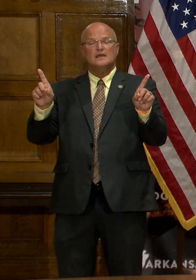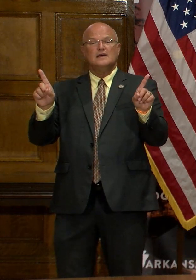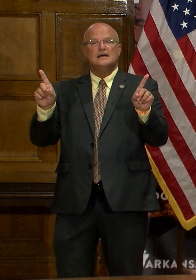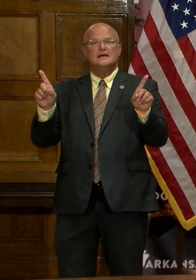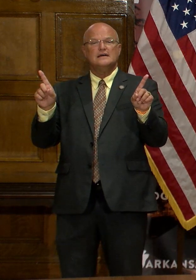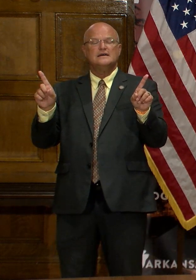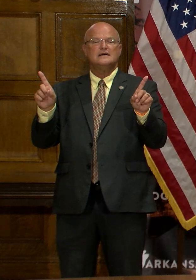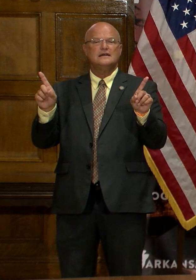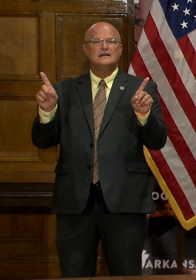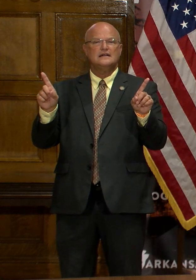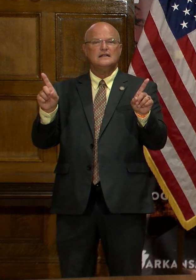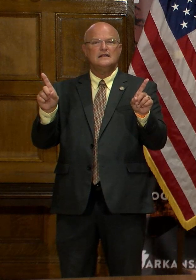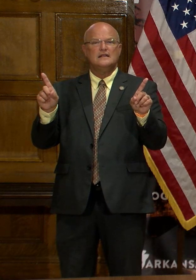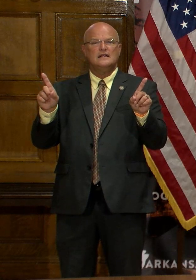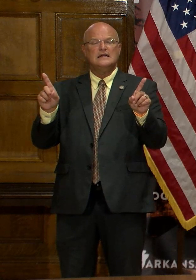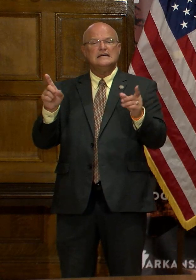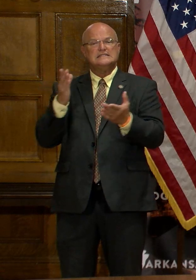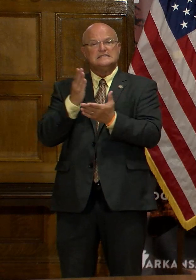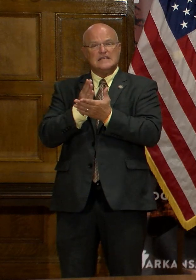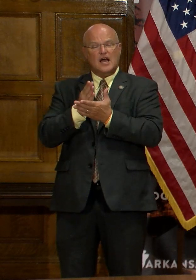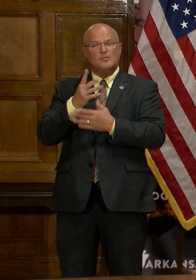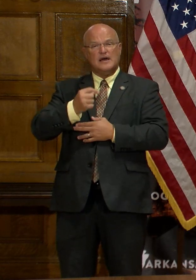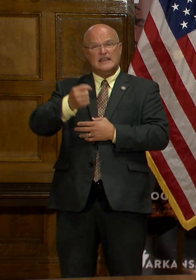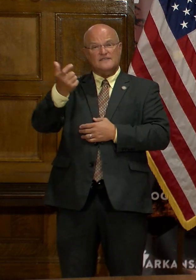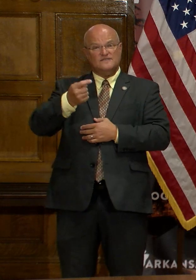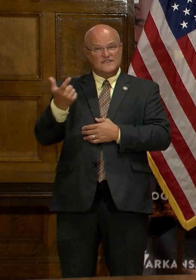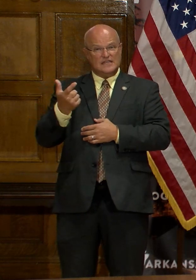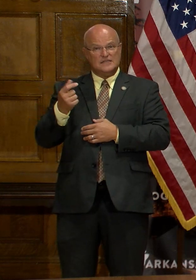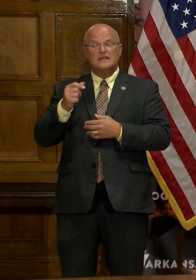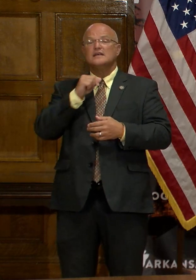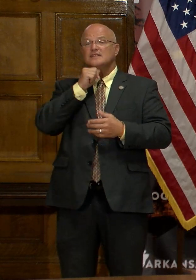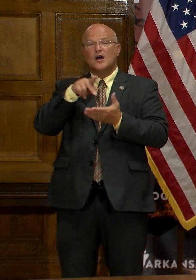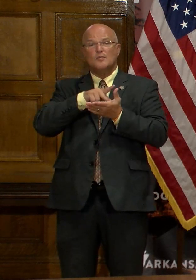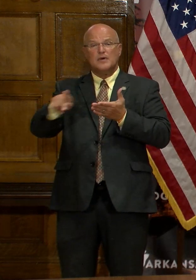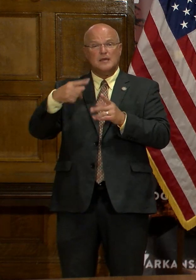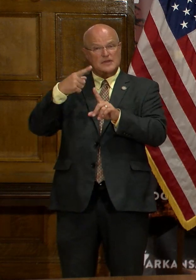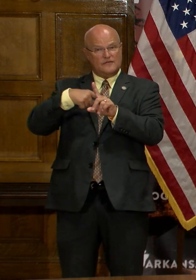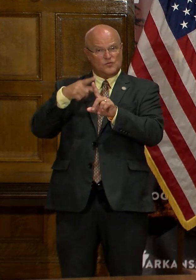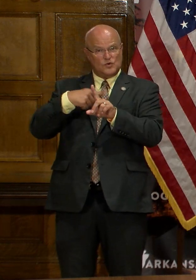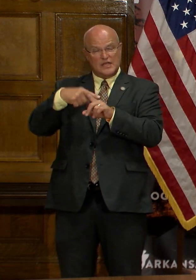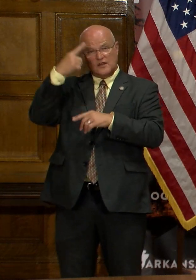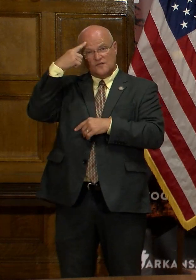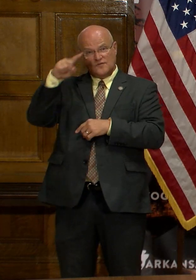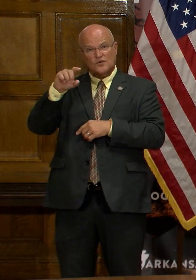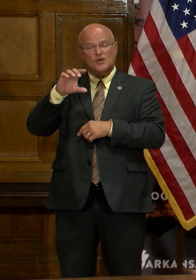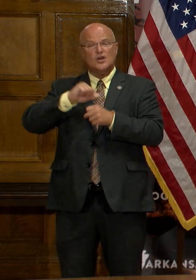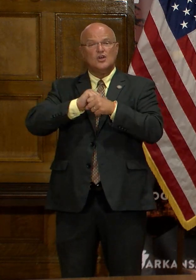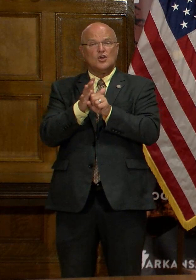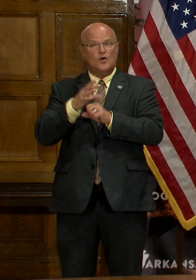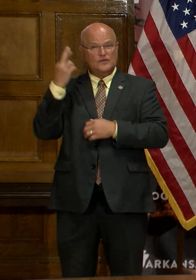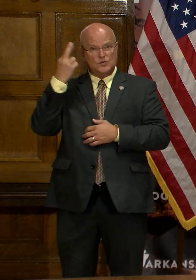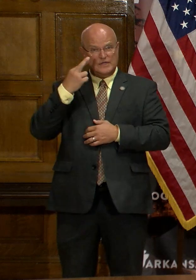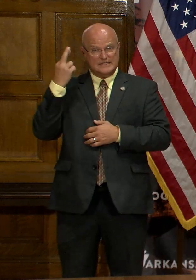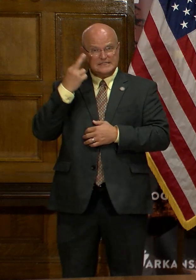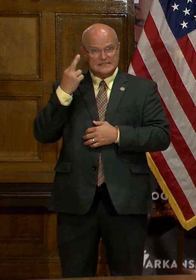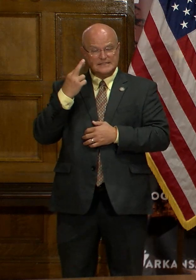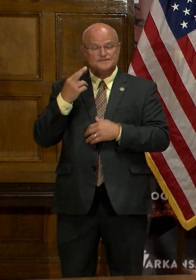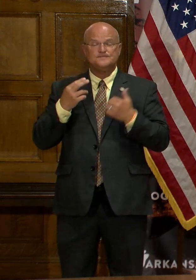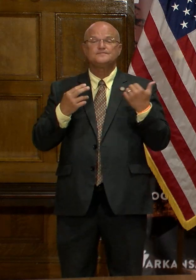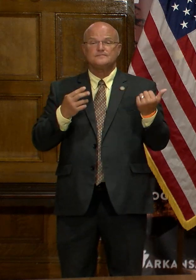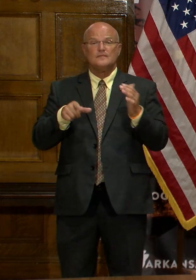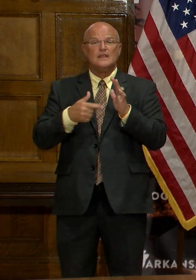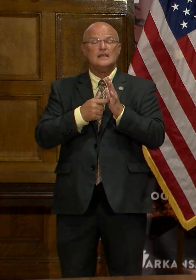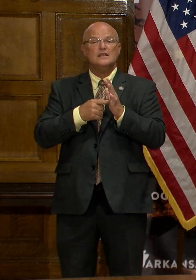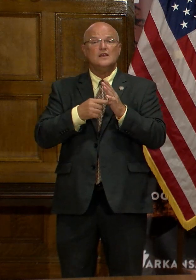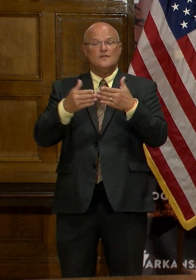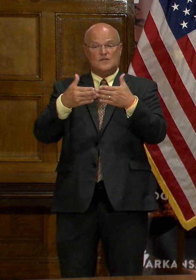on evictions based upon the non-payment of rent for COVID reasons. And this is